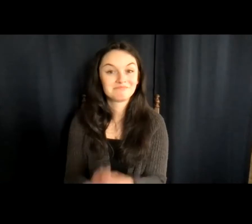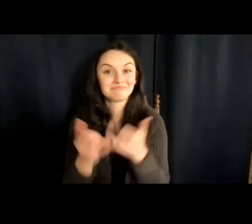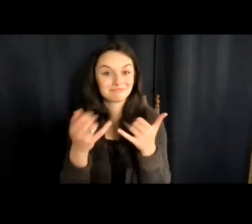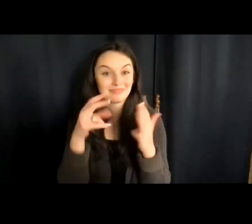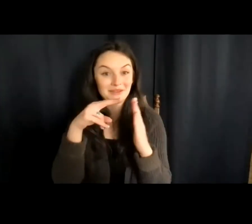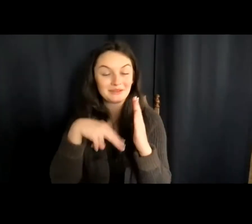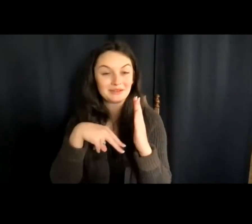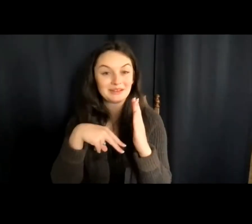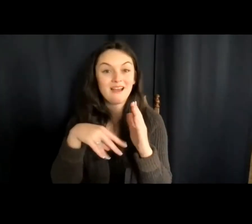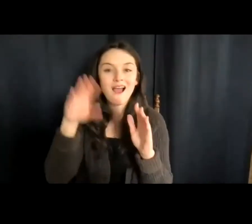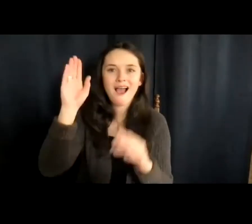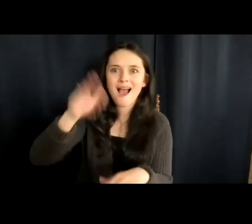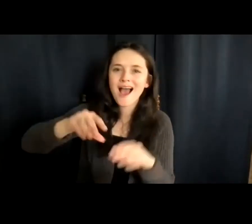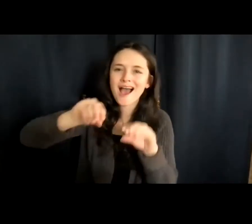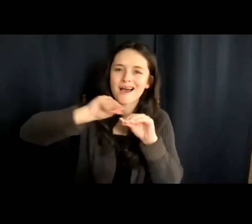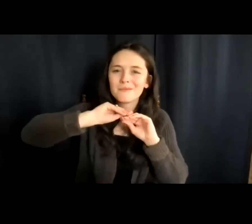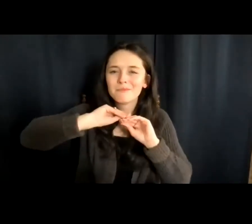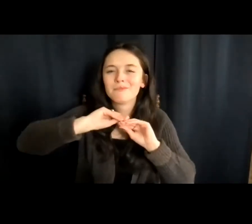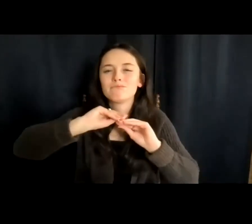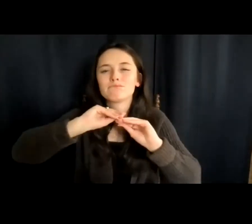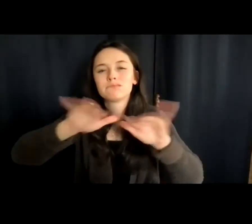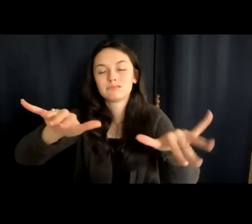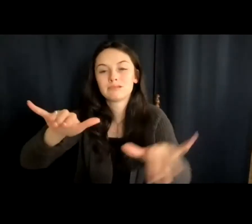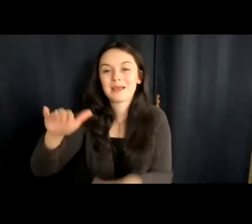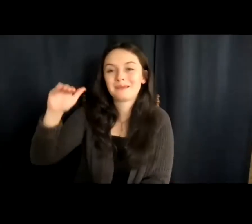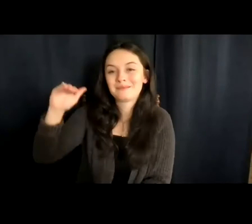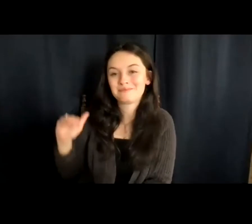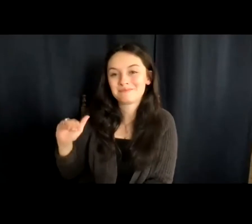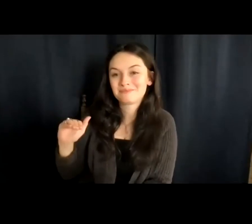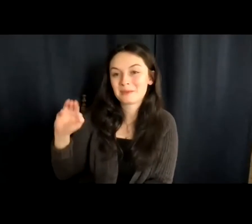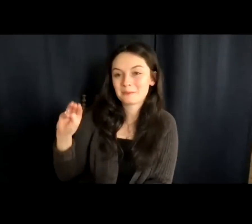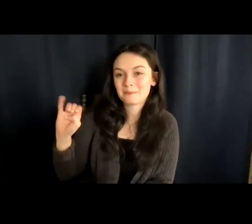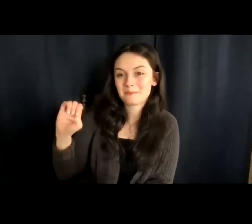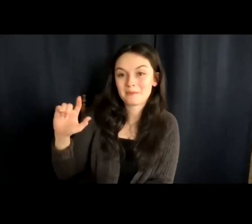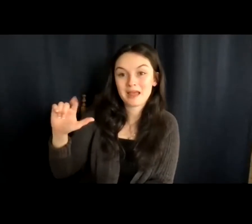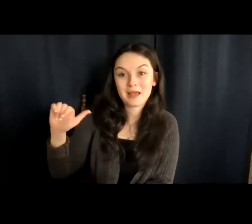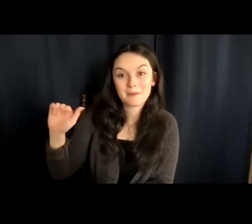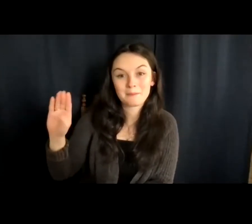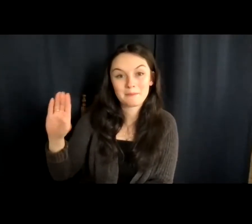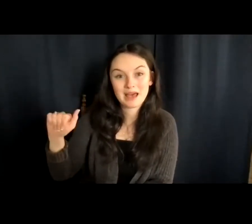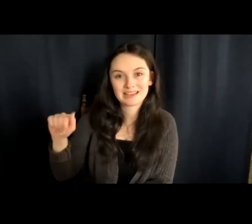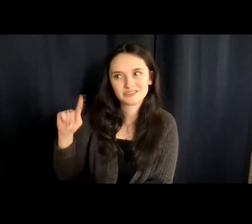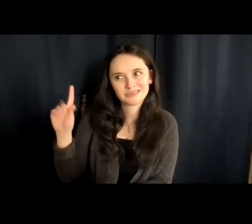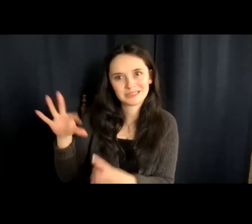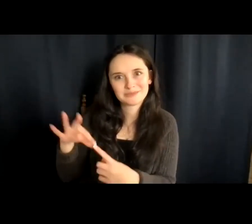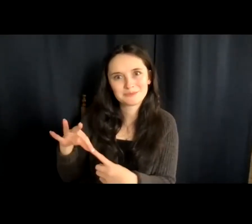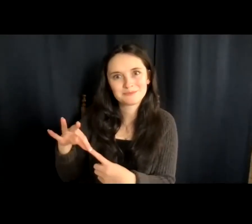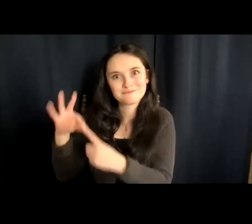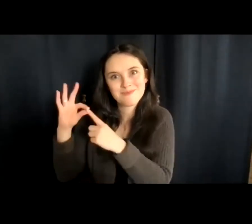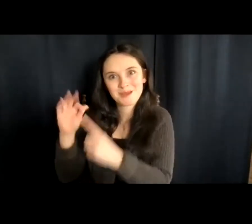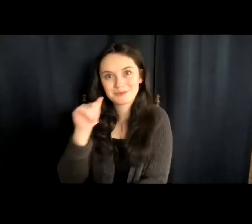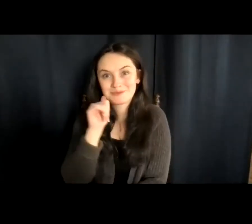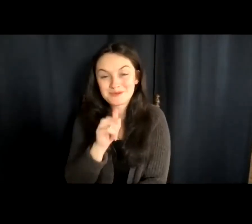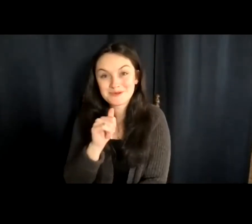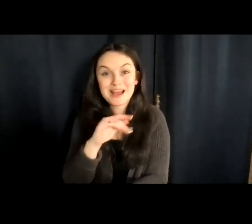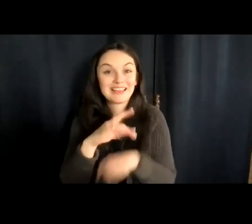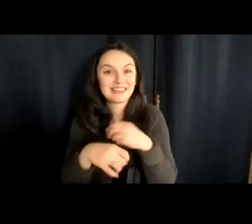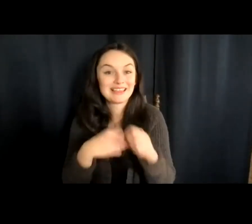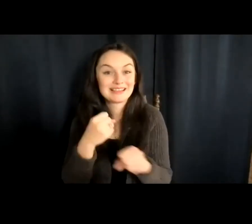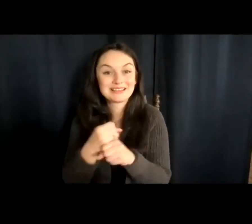Spread the word. Little Melba Doretta Liston was something special. The year she was born